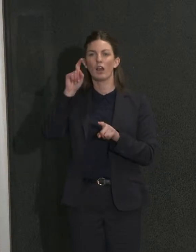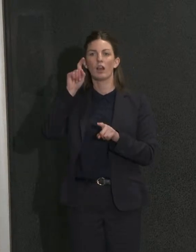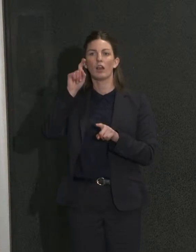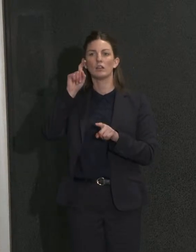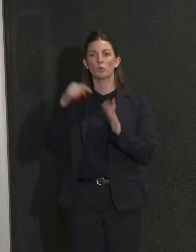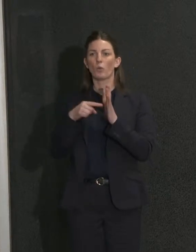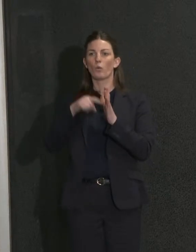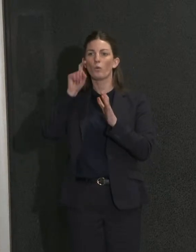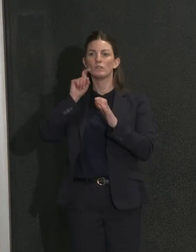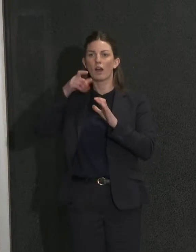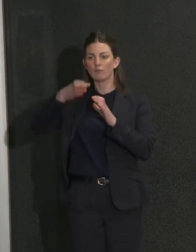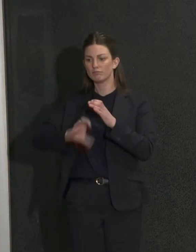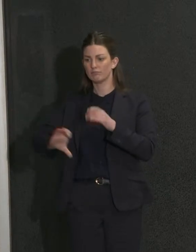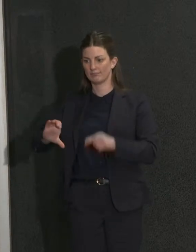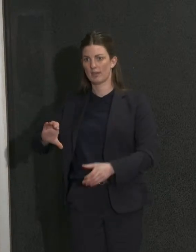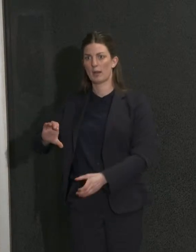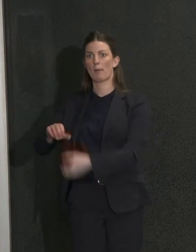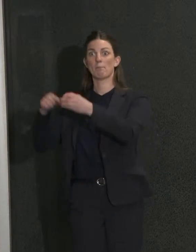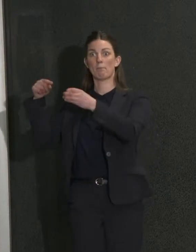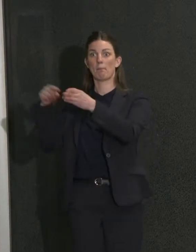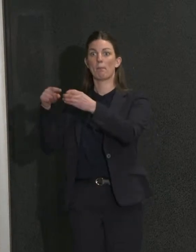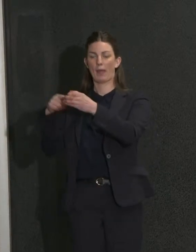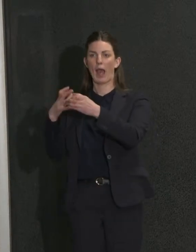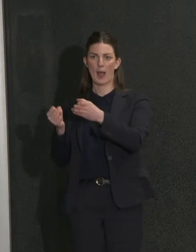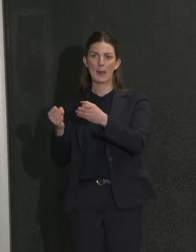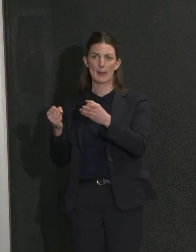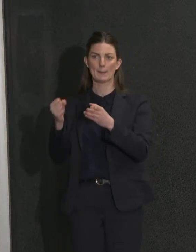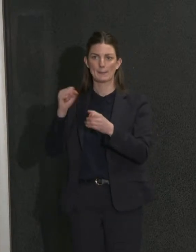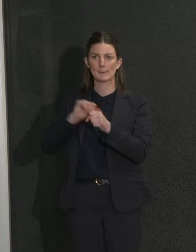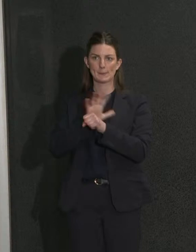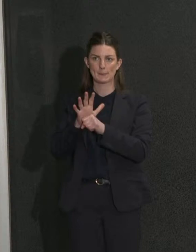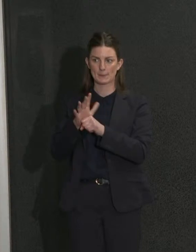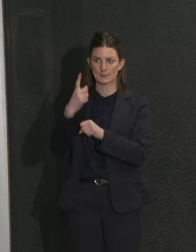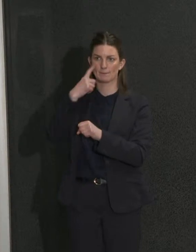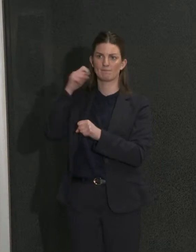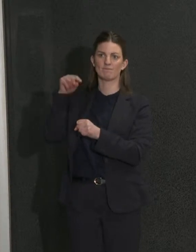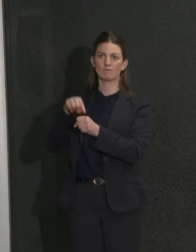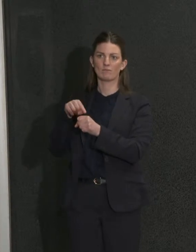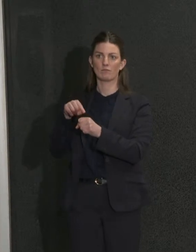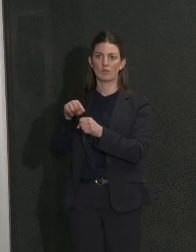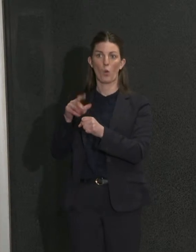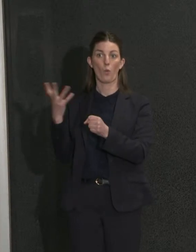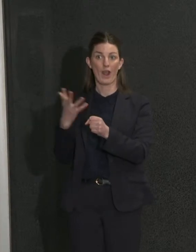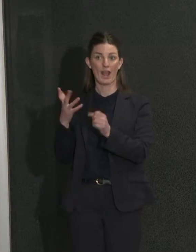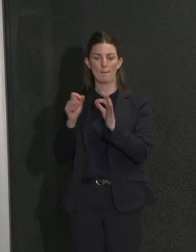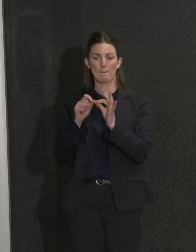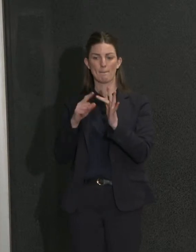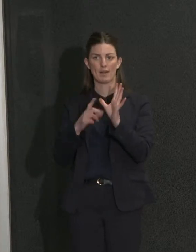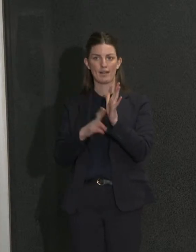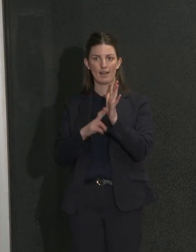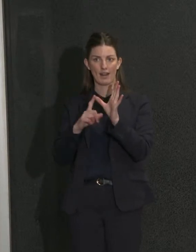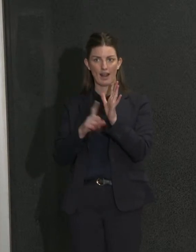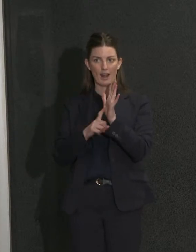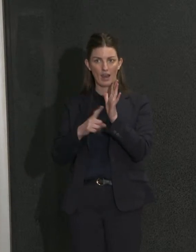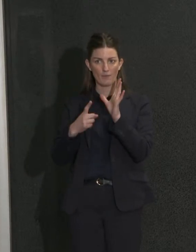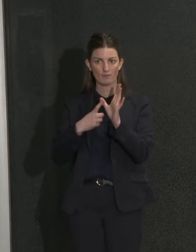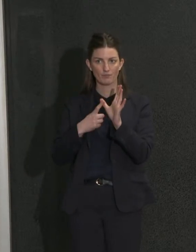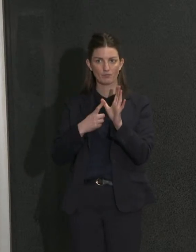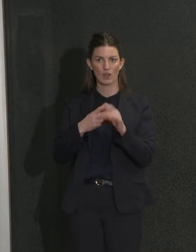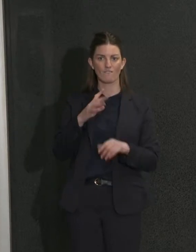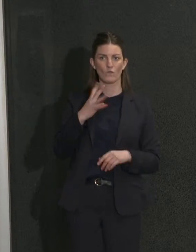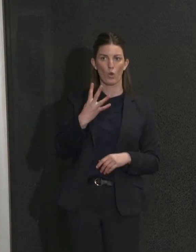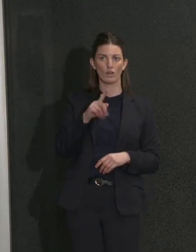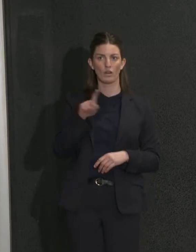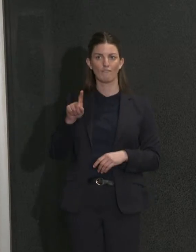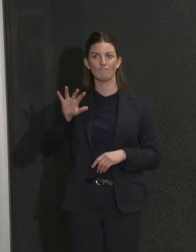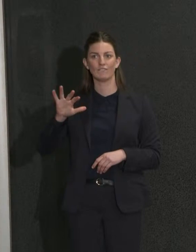the state, which highlights this is not just a metro issue. We've seen a positive detect in Benalla on between the 4th and 5th